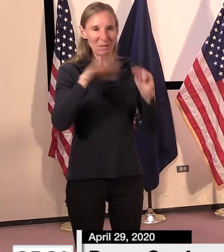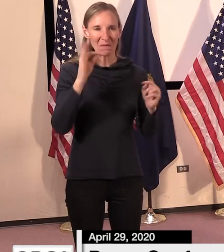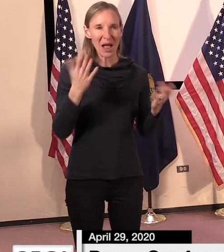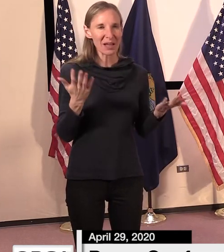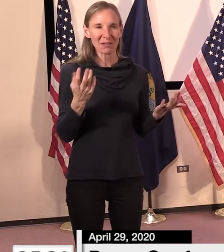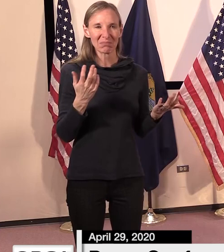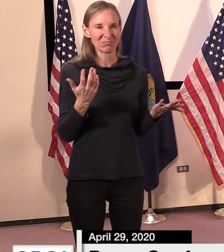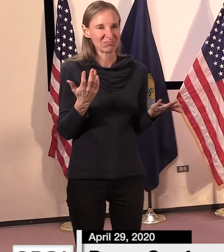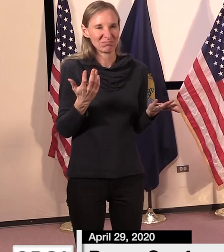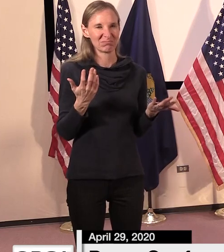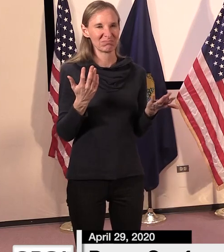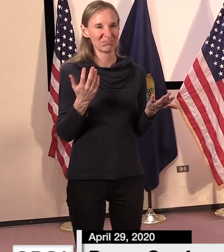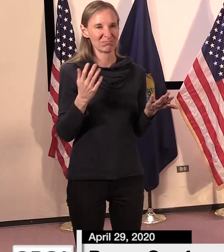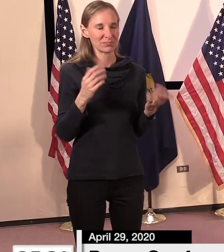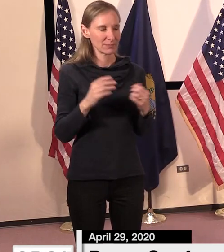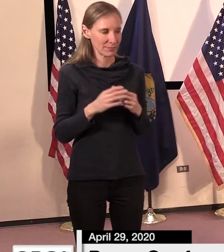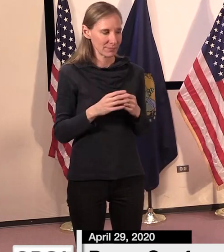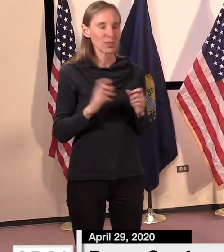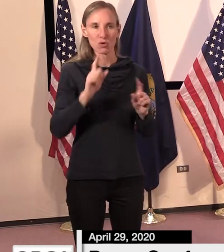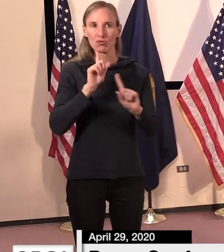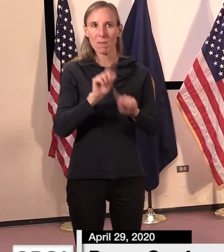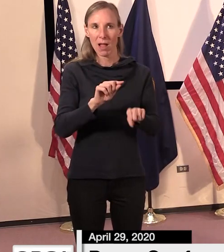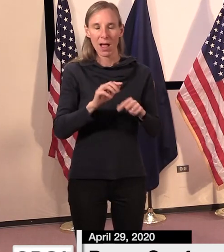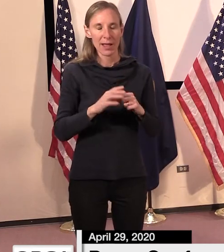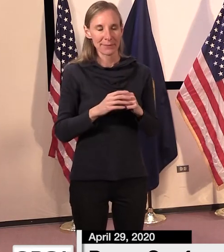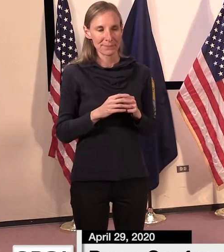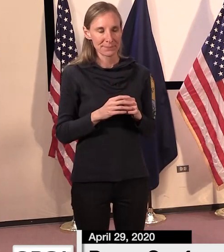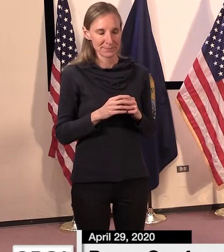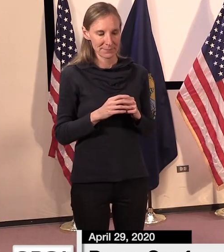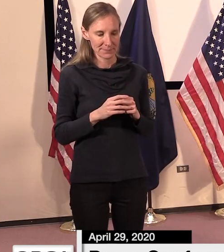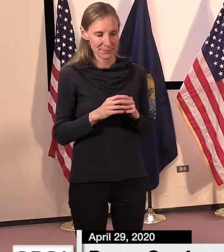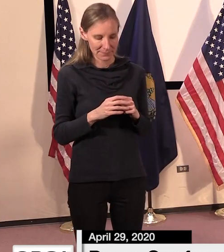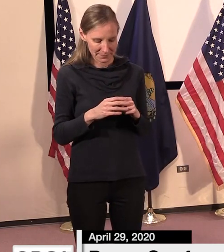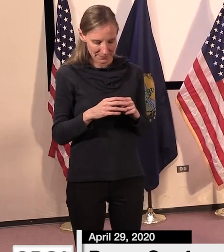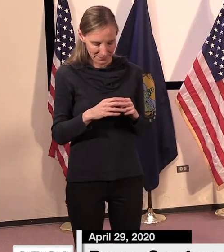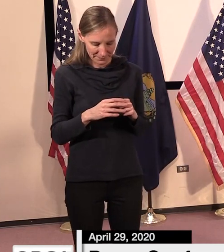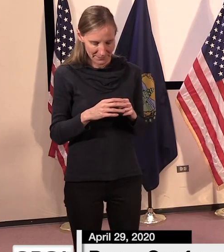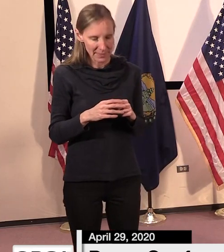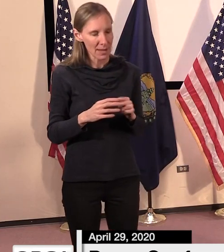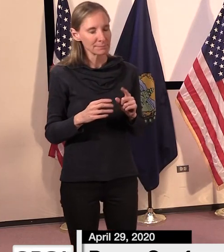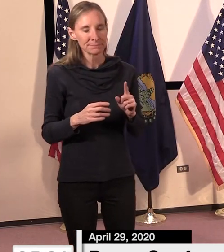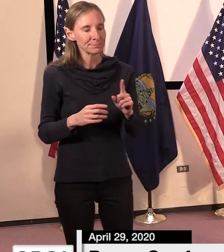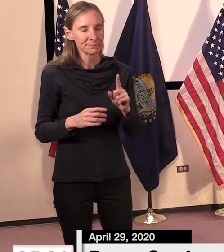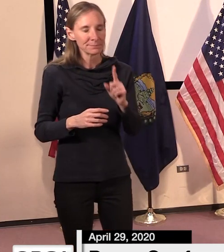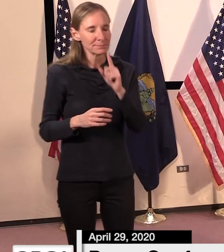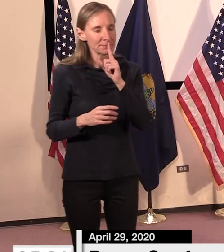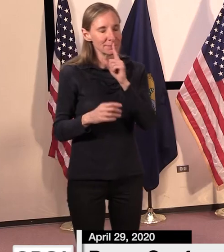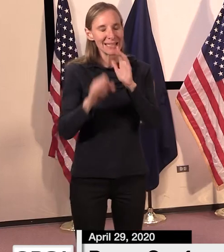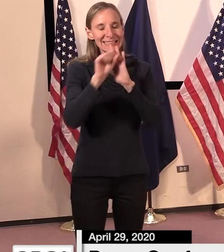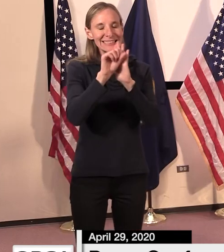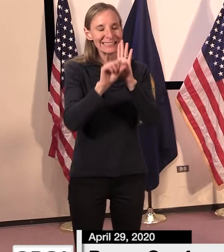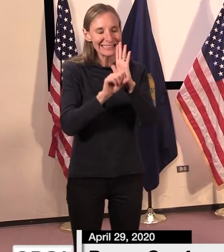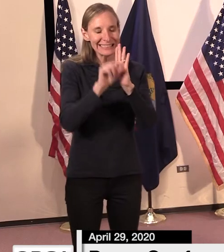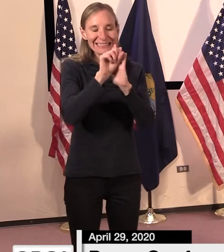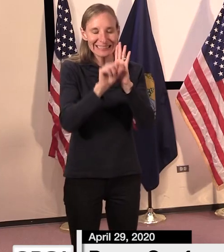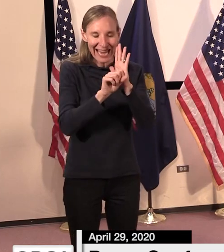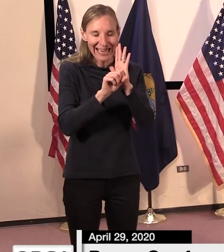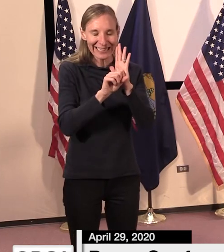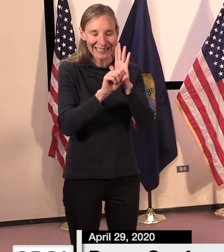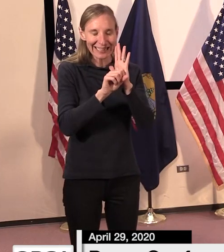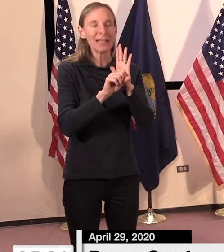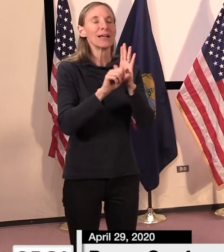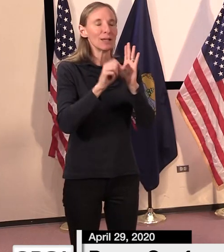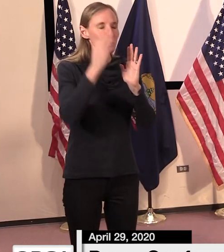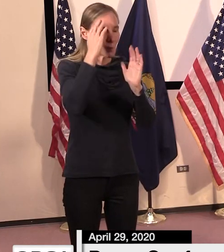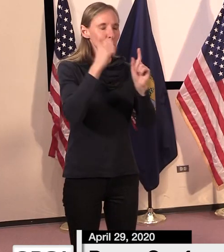Sure. So a point of clarification. So it's not that the state doesn't recognize it. It's that the system did not